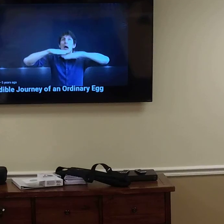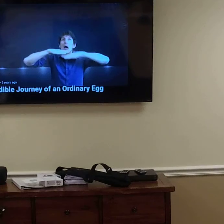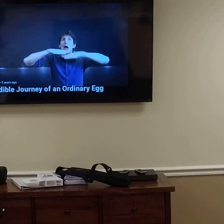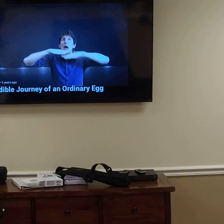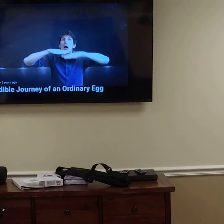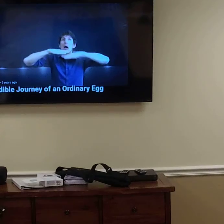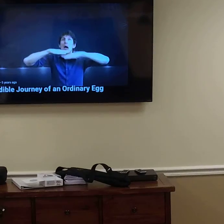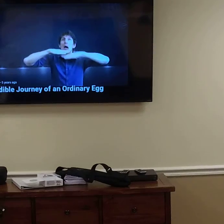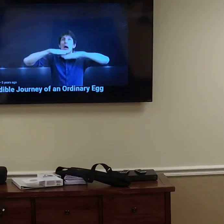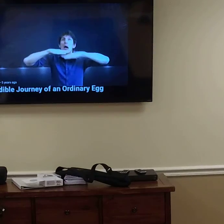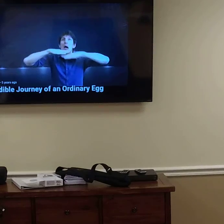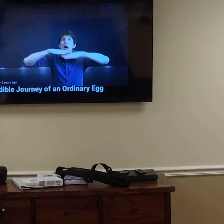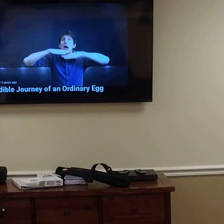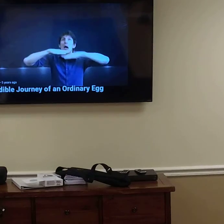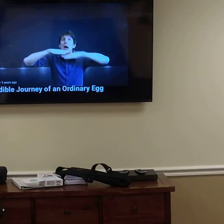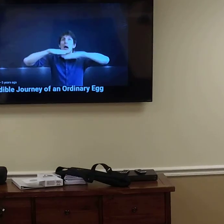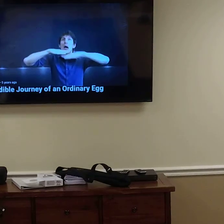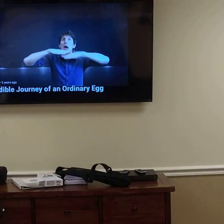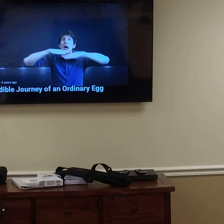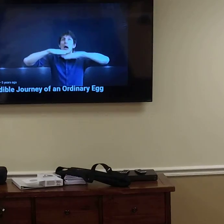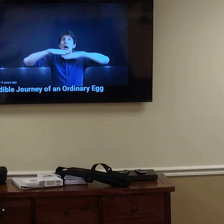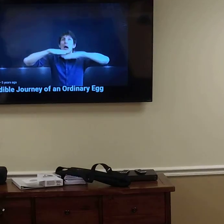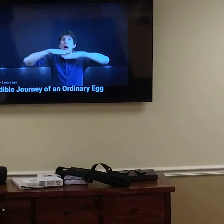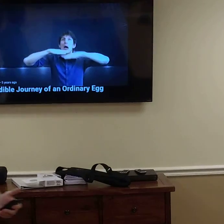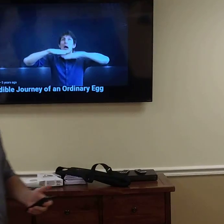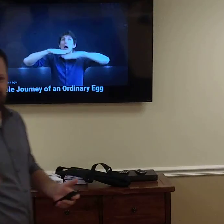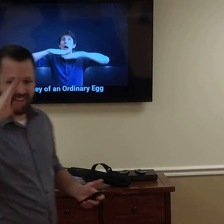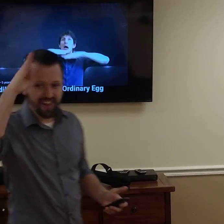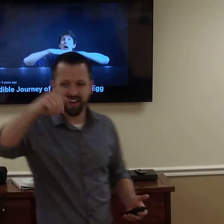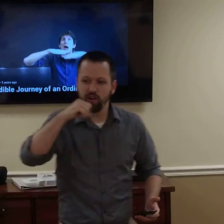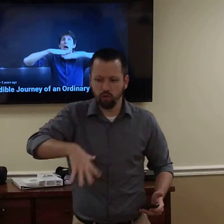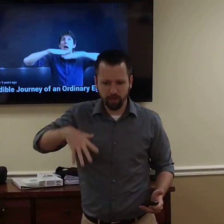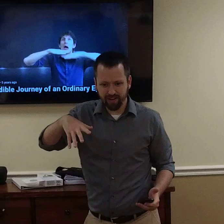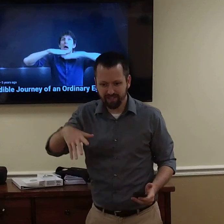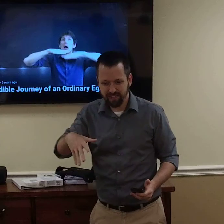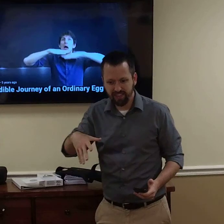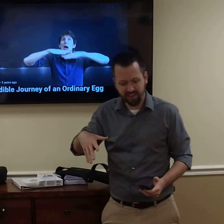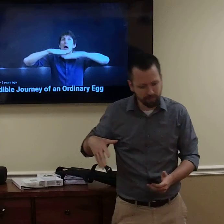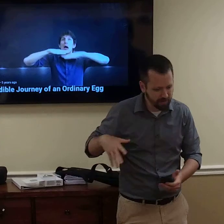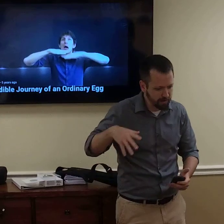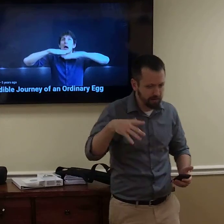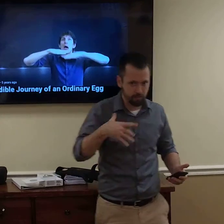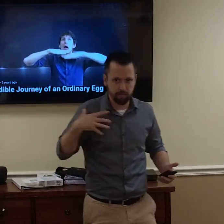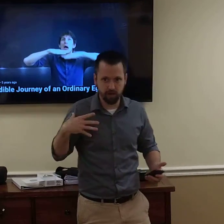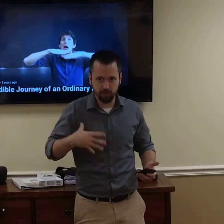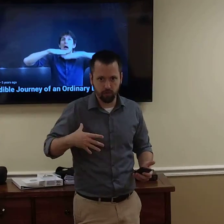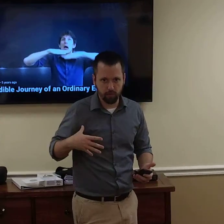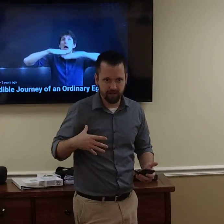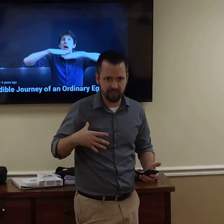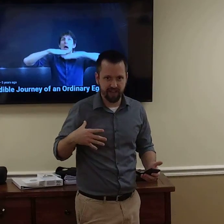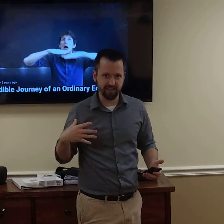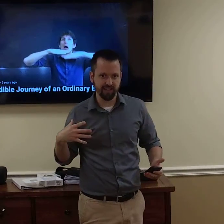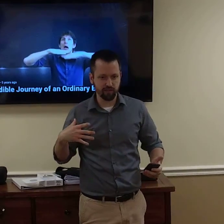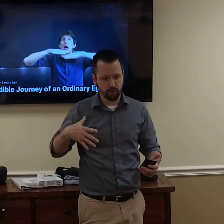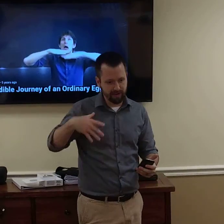Devil. You notice that? He said, "Hello, woman," and then he becomes the woman. He's acting as the woman now, and